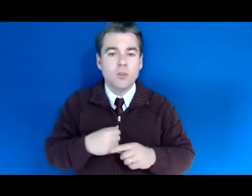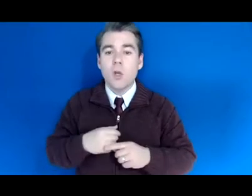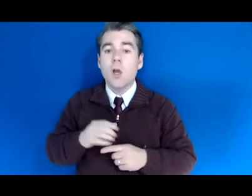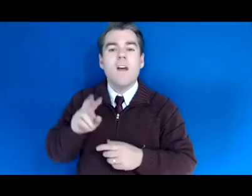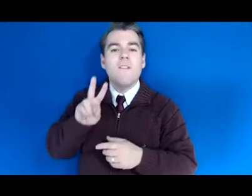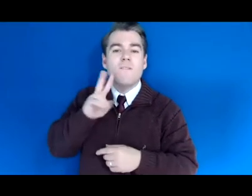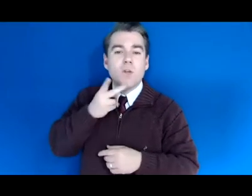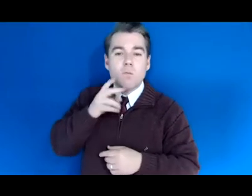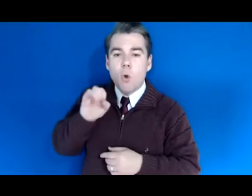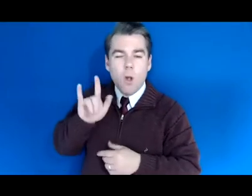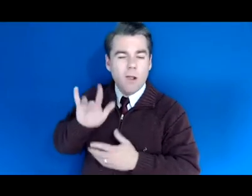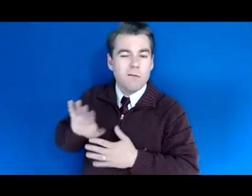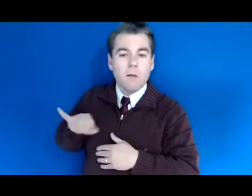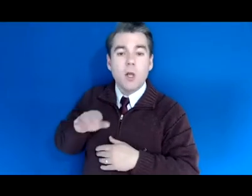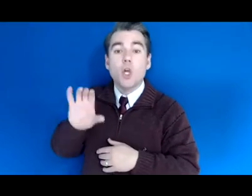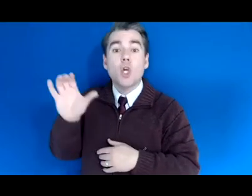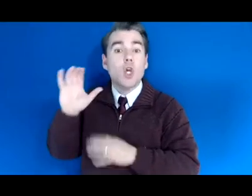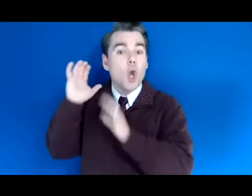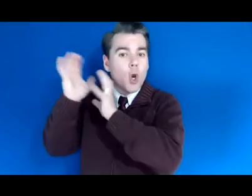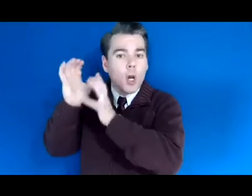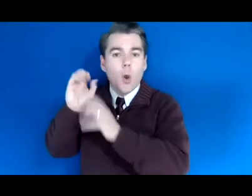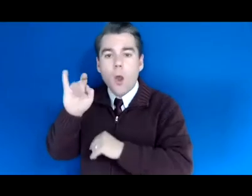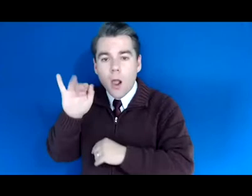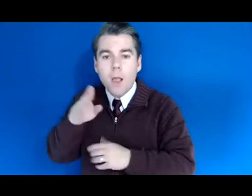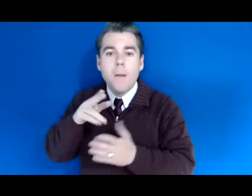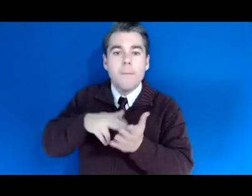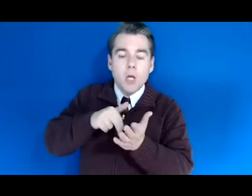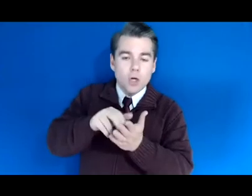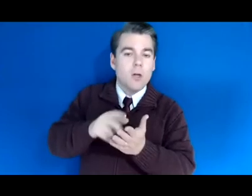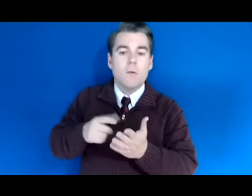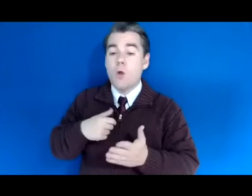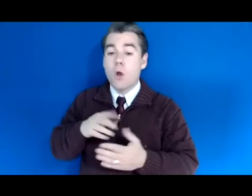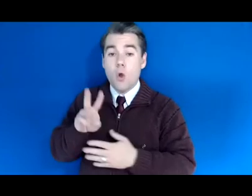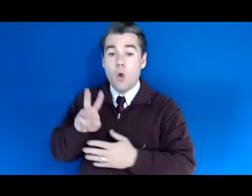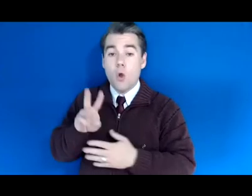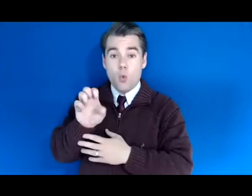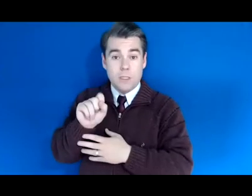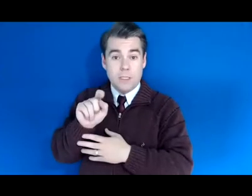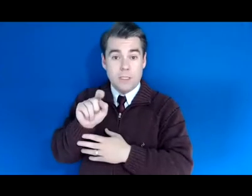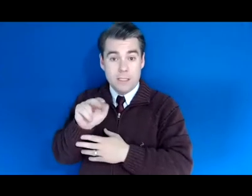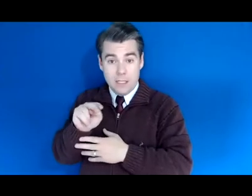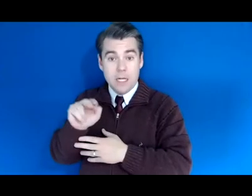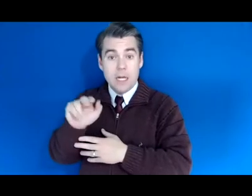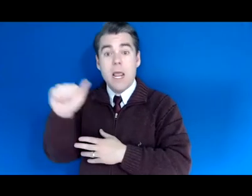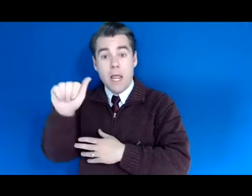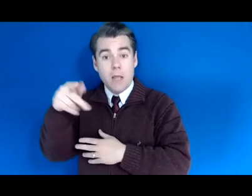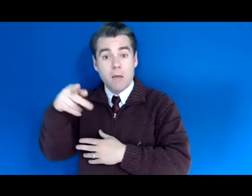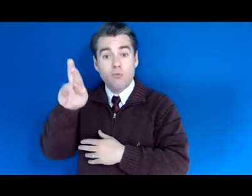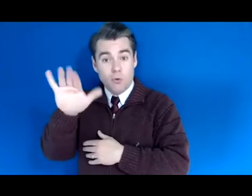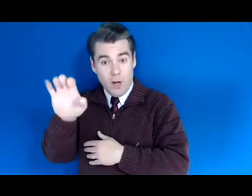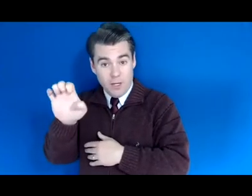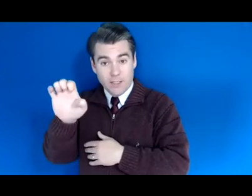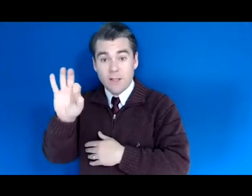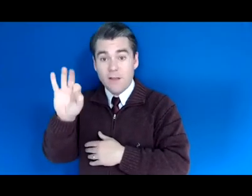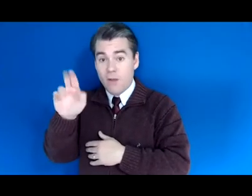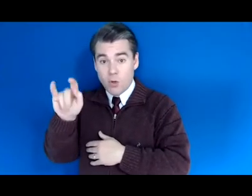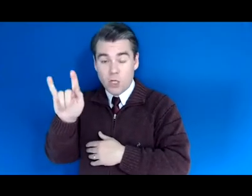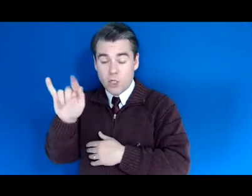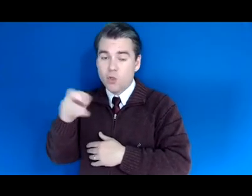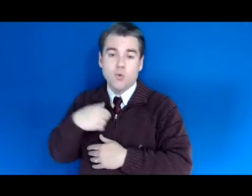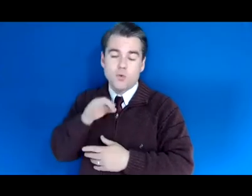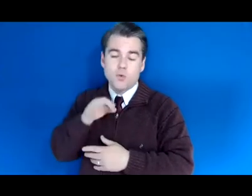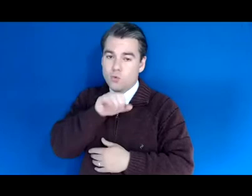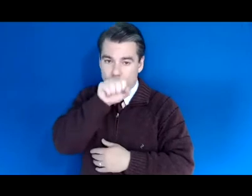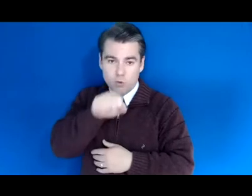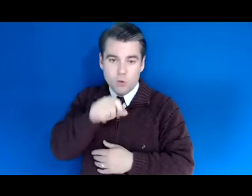butter. Love the principles of the Weston A. Price Foundation. I simmer homemade bone broth on my stove